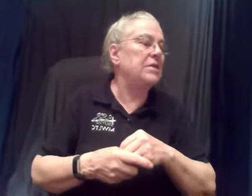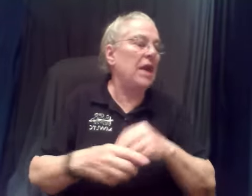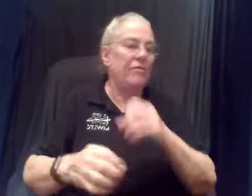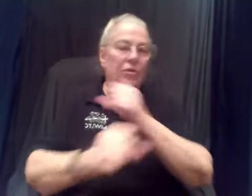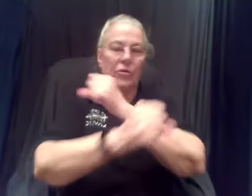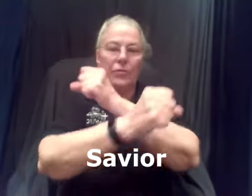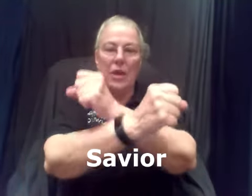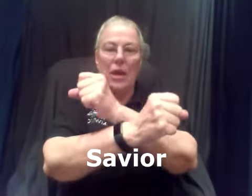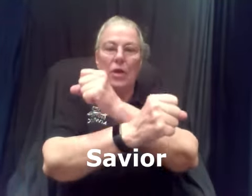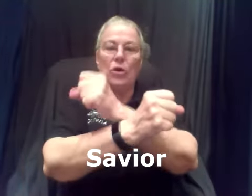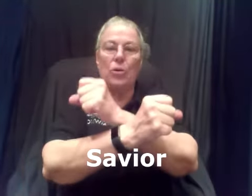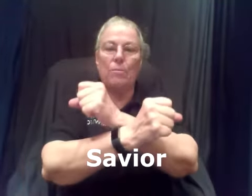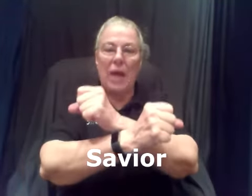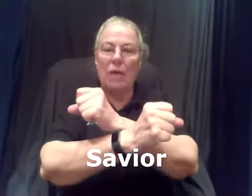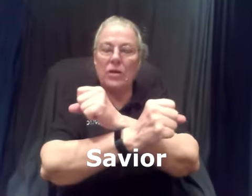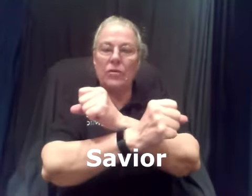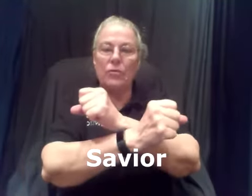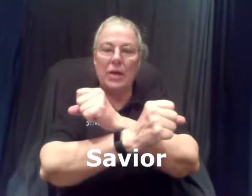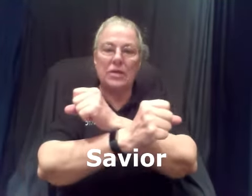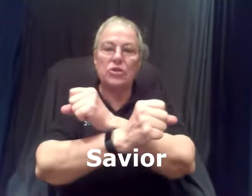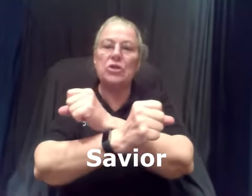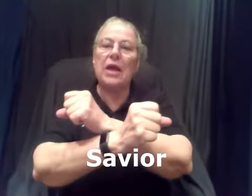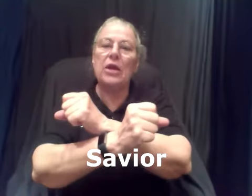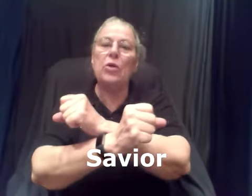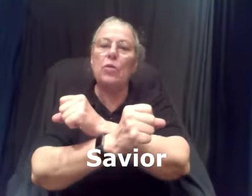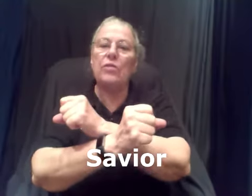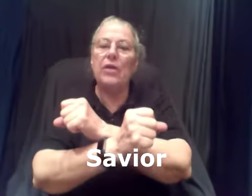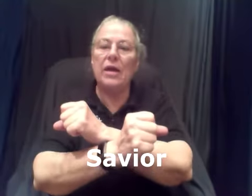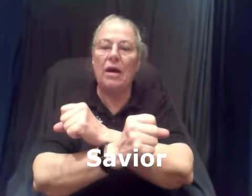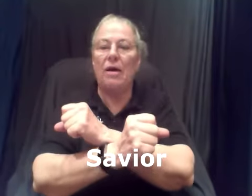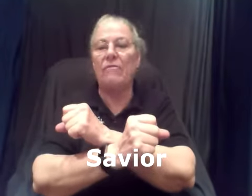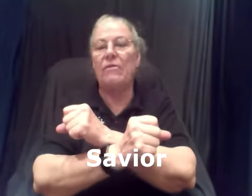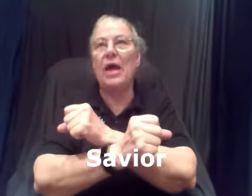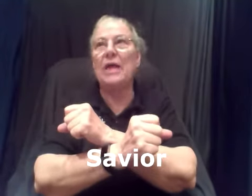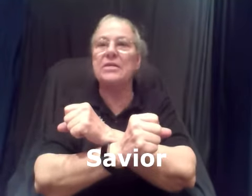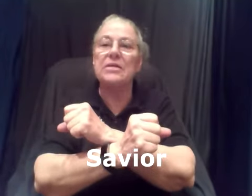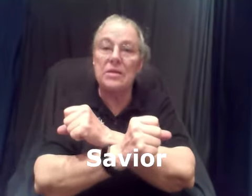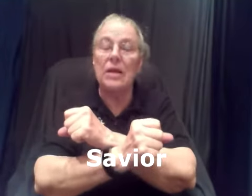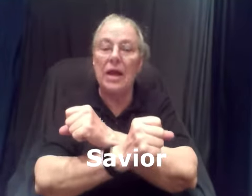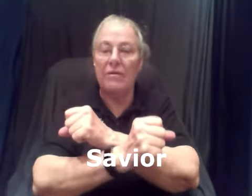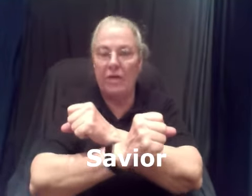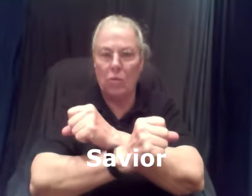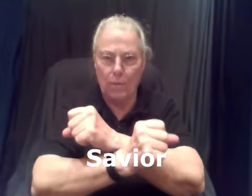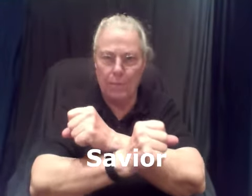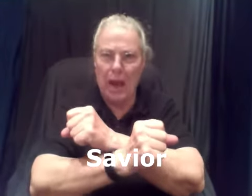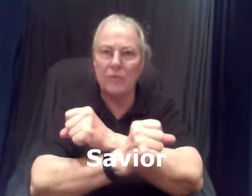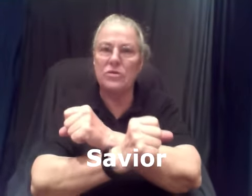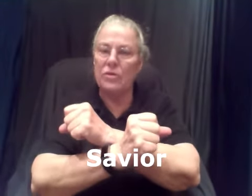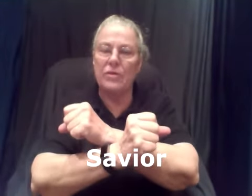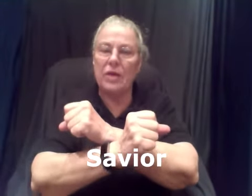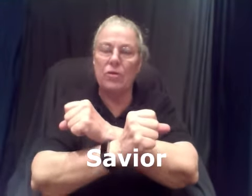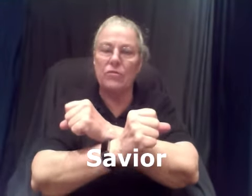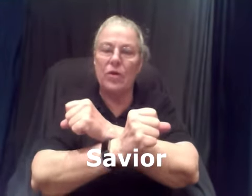Savior. You're bound at the wrist, just like you would think of as a slave. They were bound so that they couldn't run